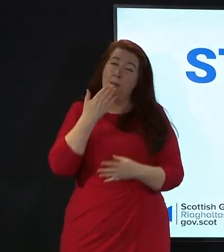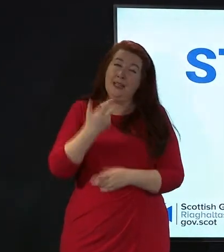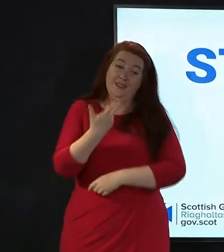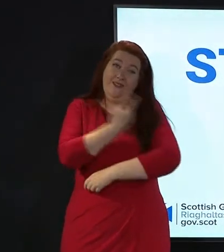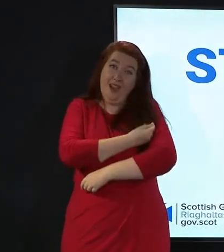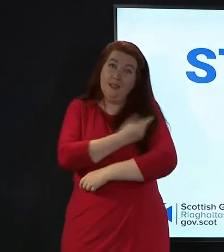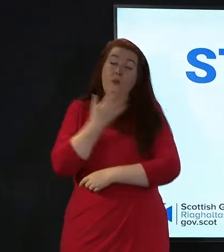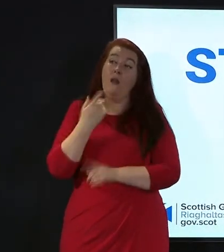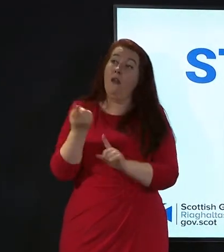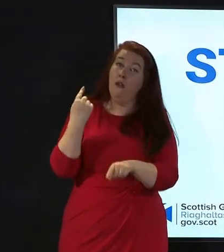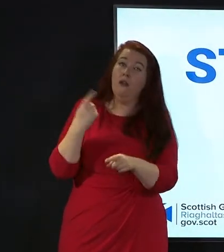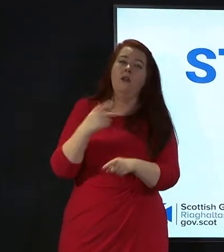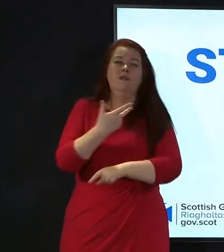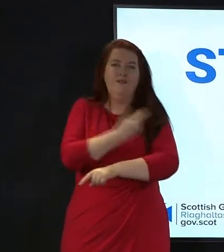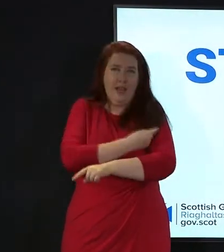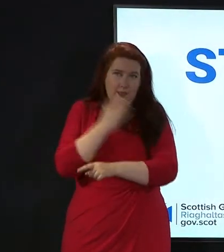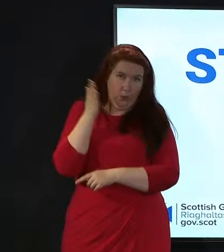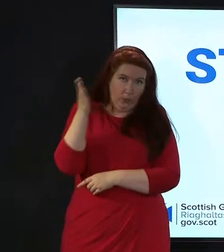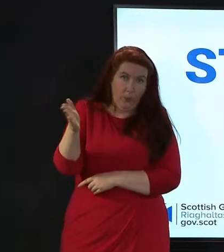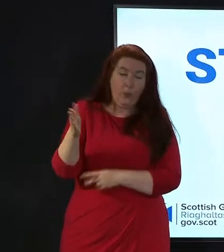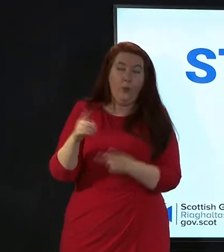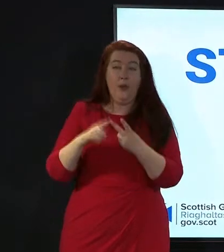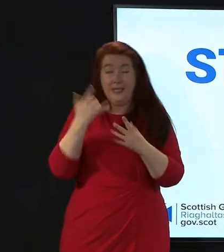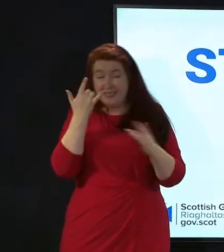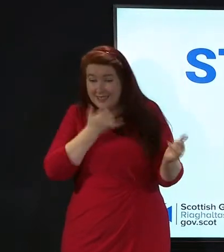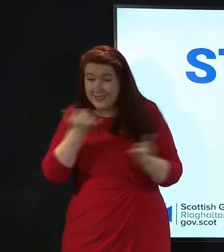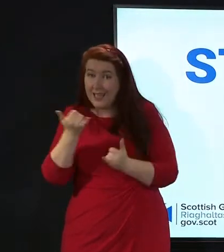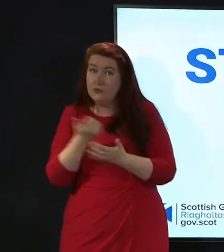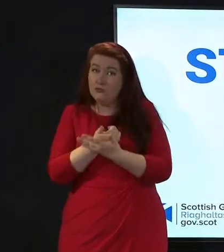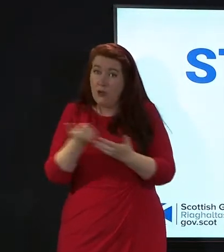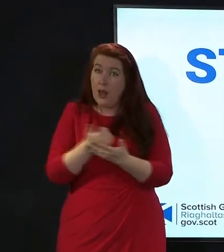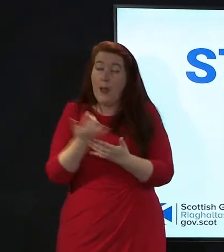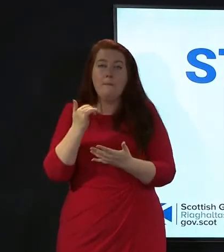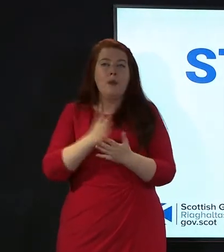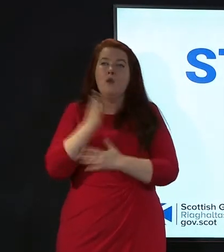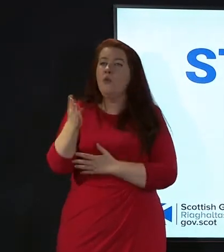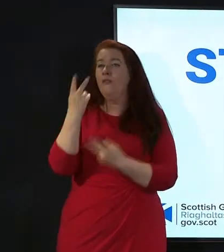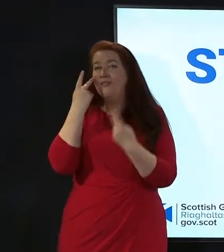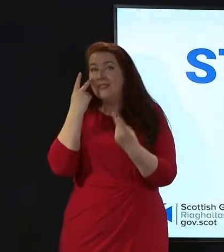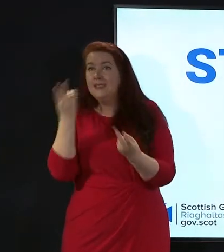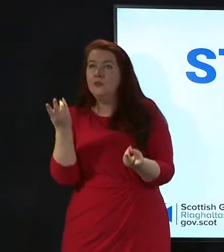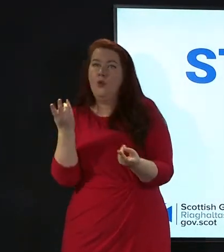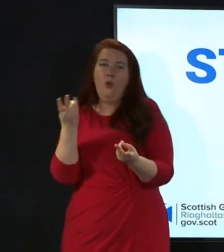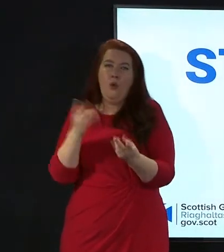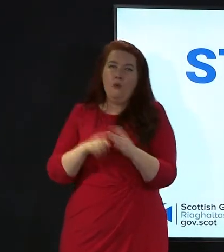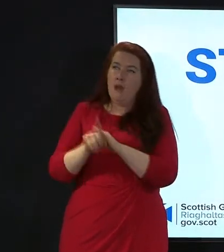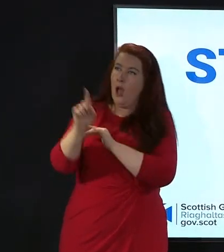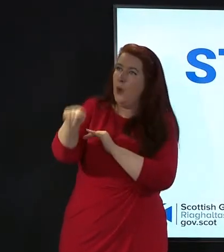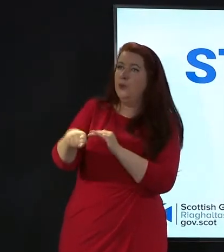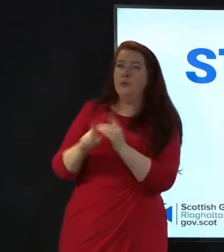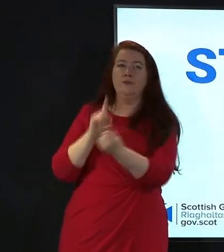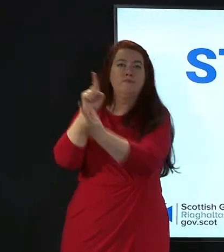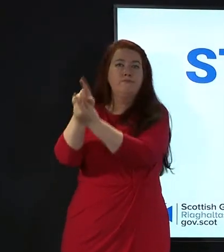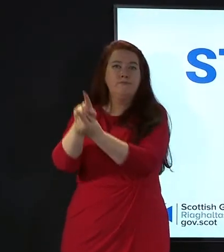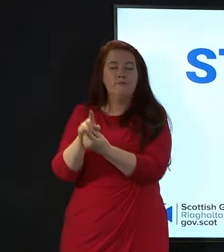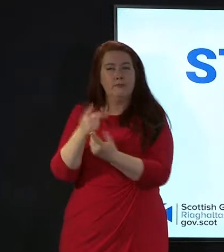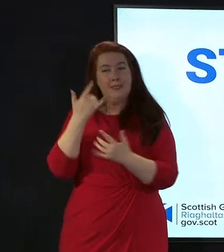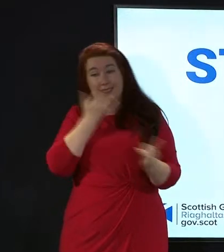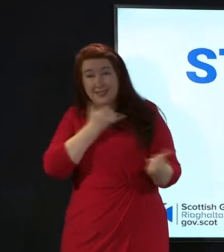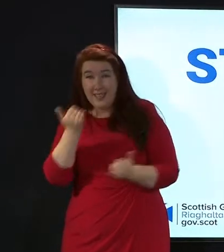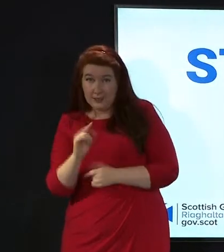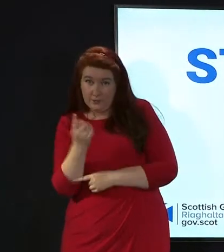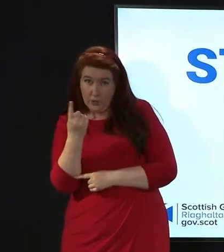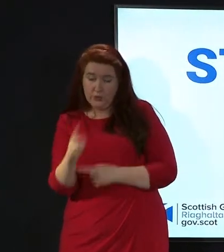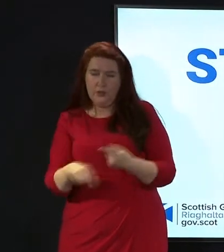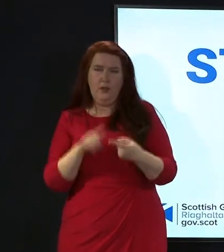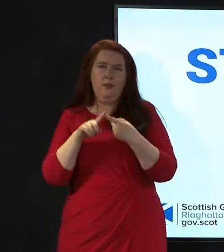when you're asked, test yourself regularly, and particularly if you're going to visit somebody or going for an outing somewhere, and continue to follow all